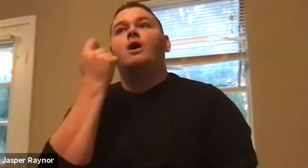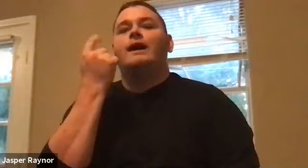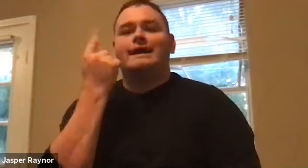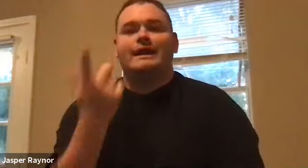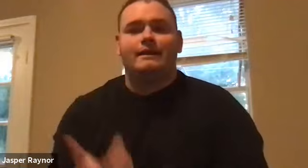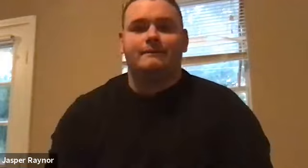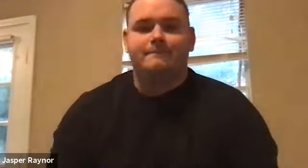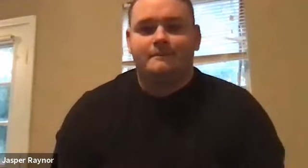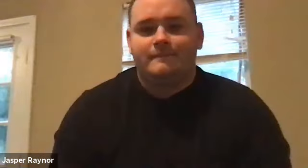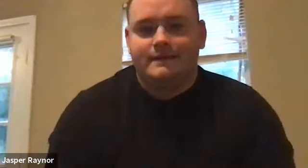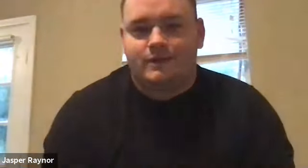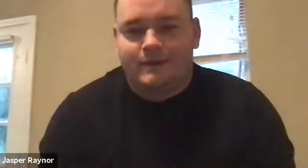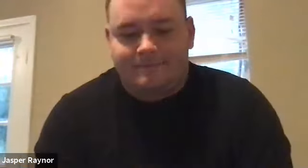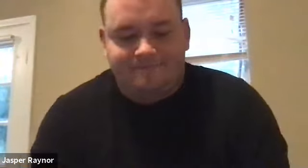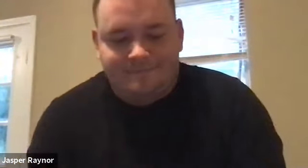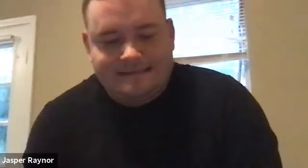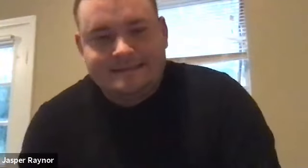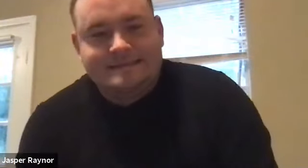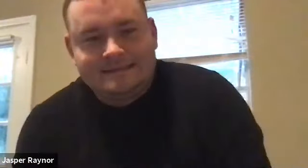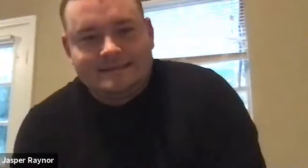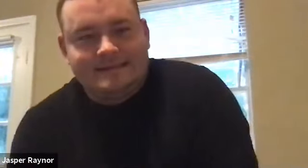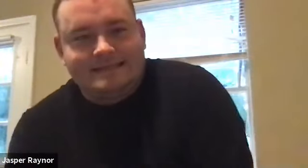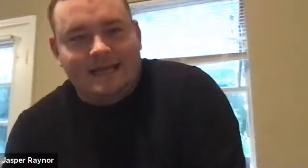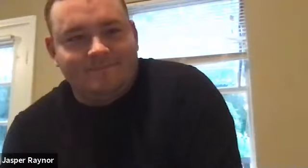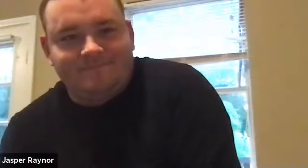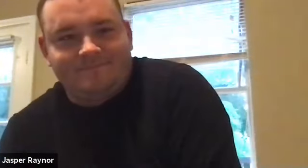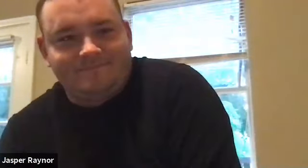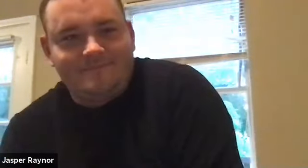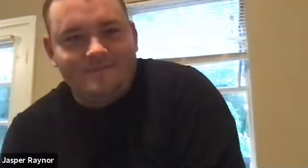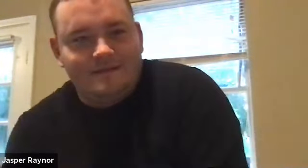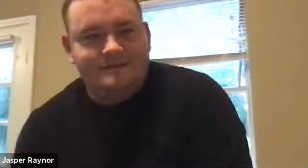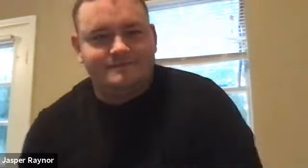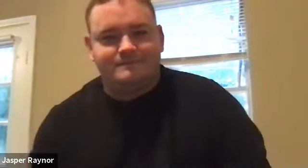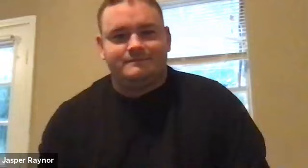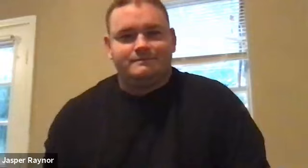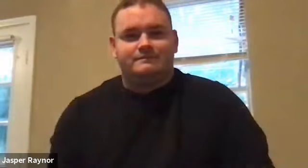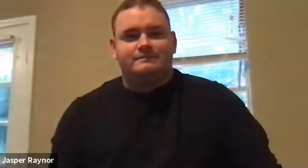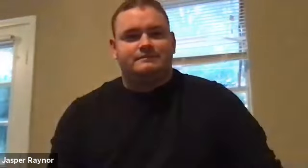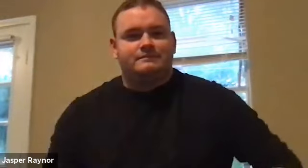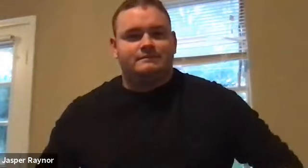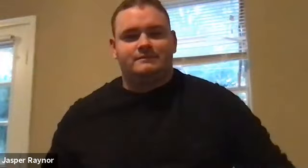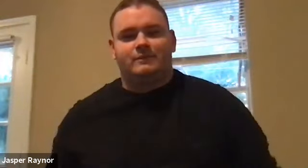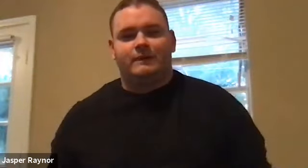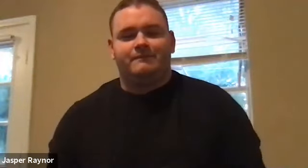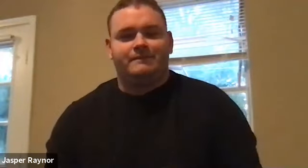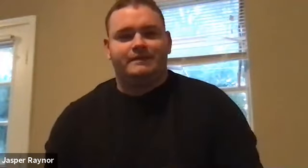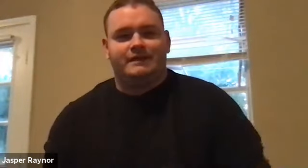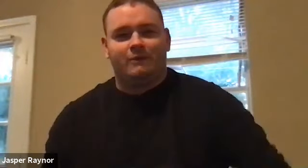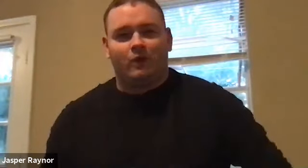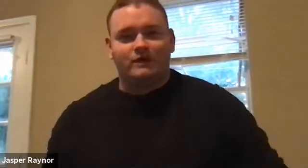I get it. So yeah. Okay, April, what was your question? Well, should I type it? Any more I questions?